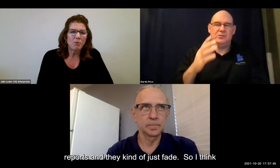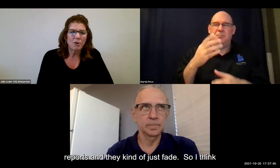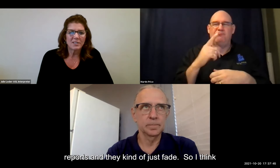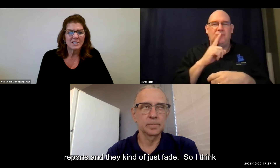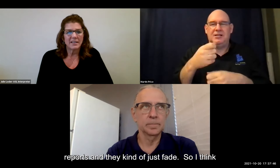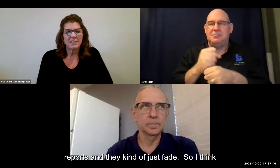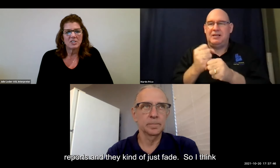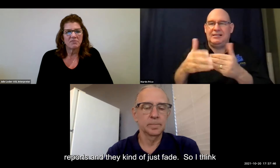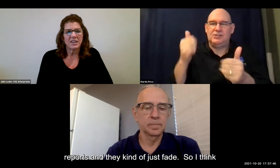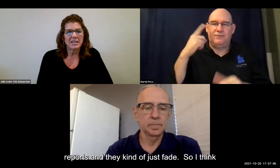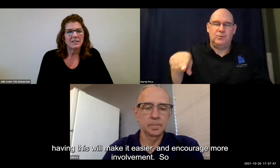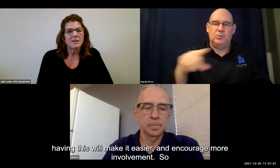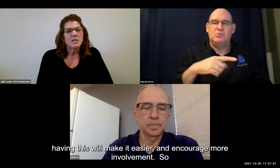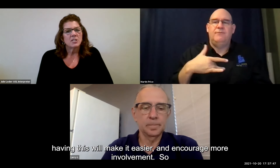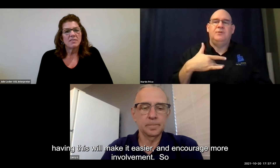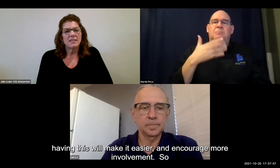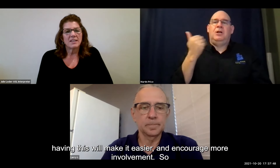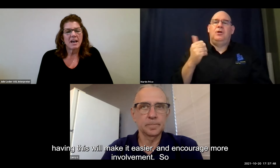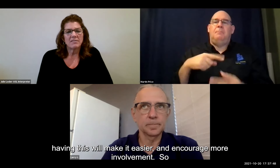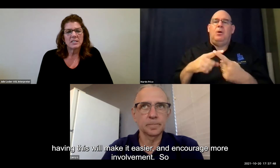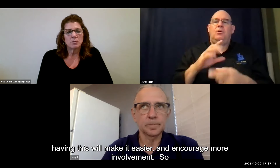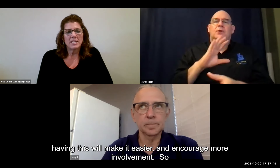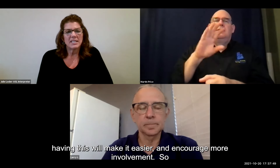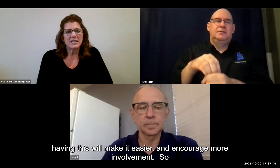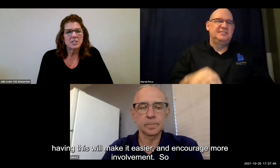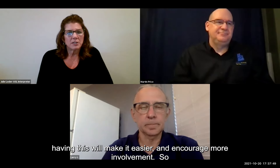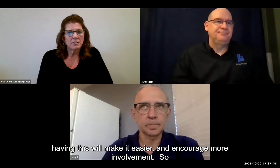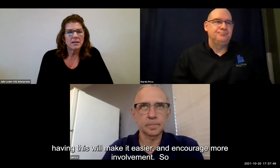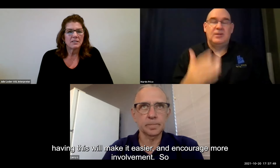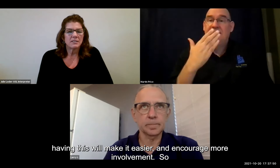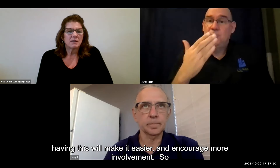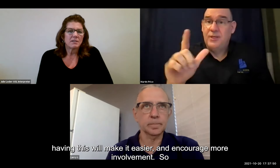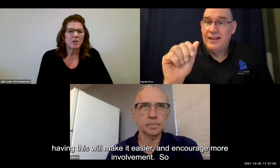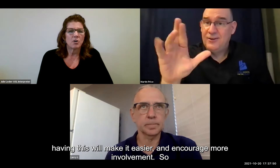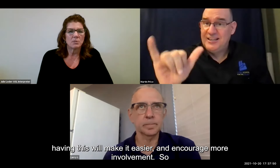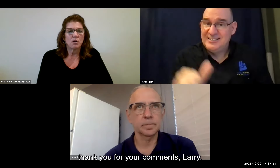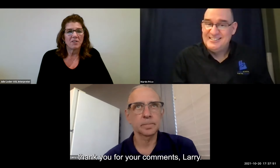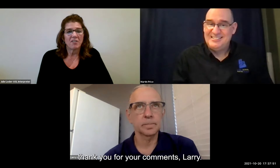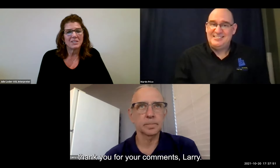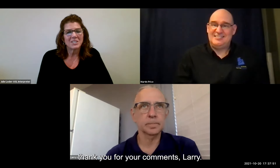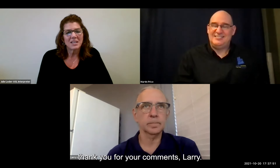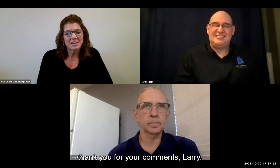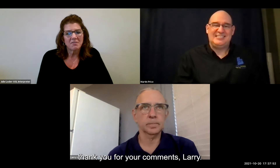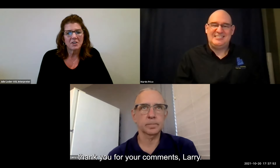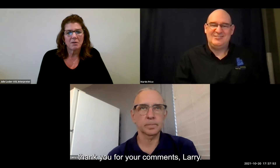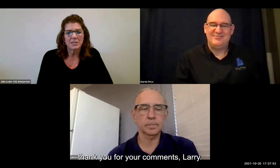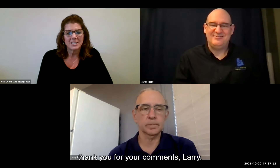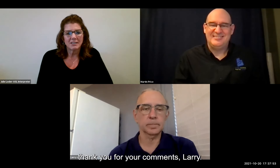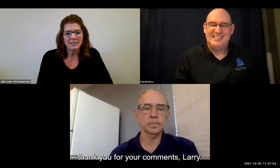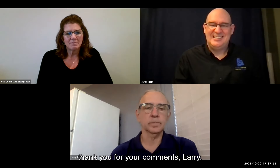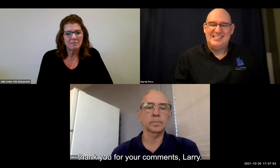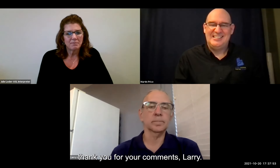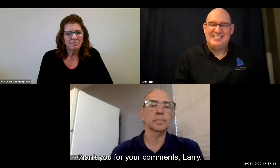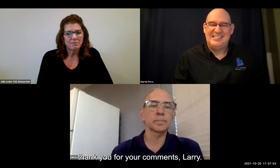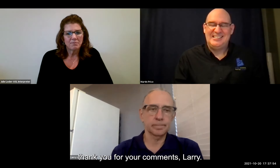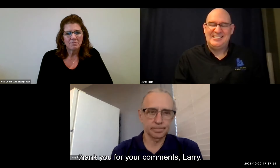any reports and they kind of just fade. So I think having this will make it easier and encourage more involvement. So thank you for your comments,